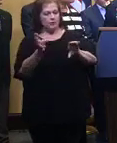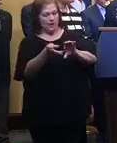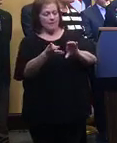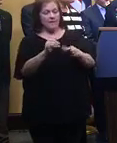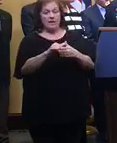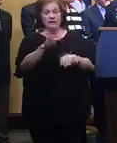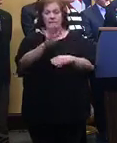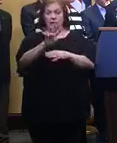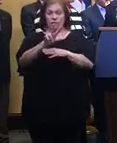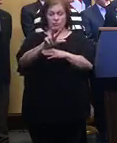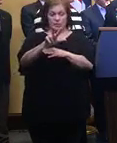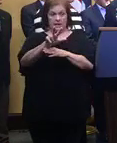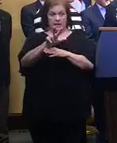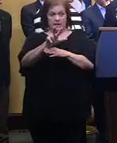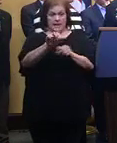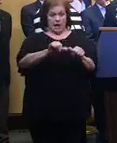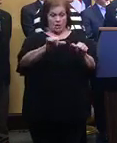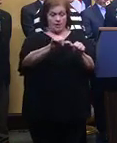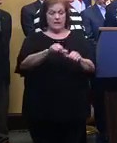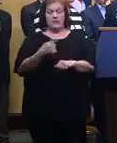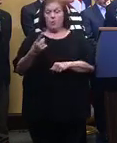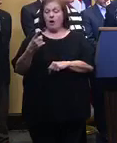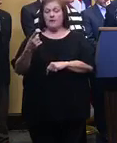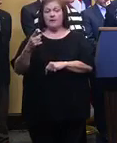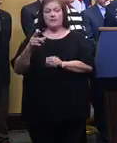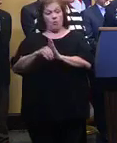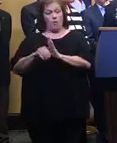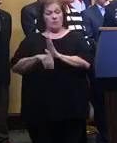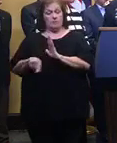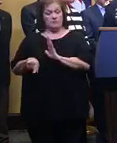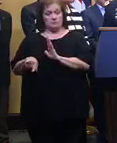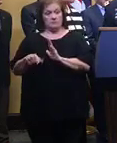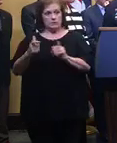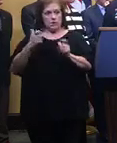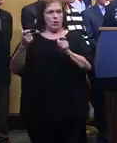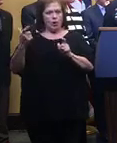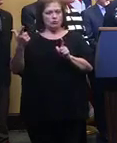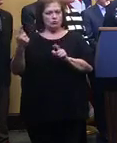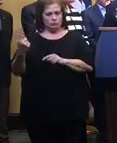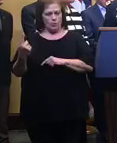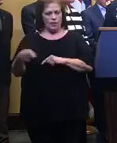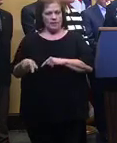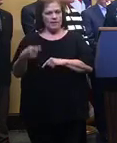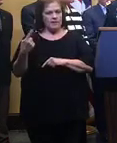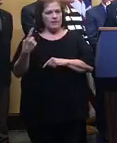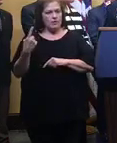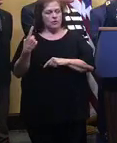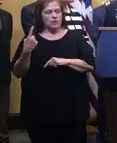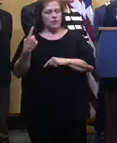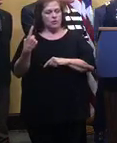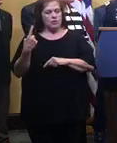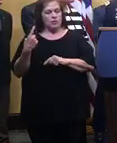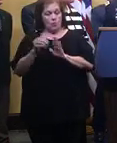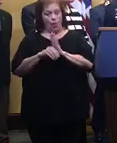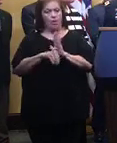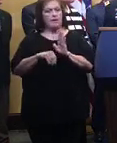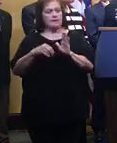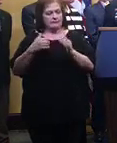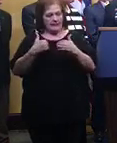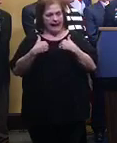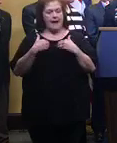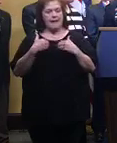districts in the Corps of Engineers. New Orleans is one of the largest ones. We are the only one with a large internal drainage